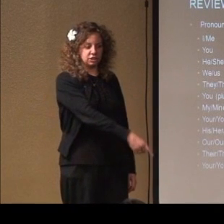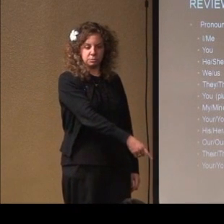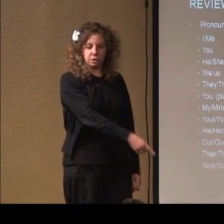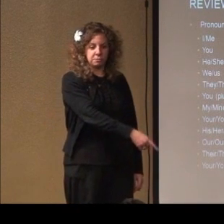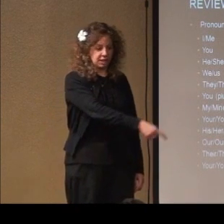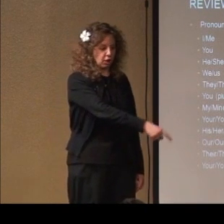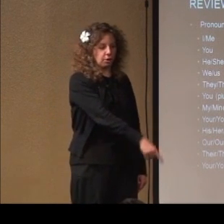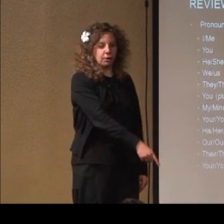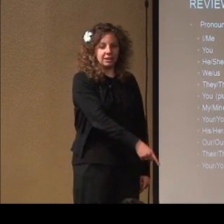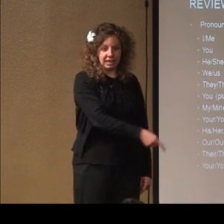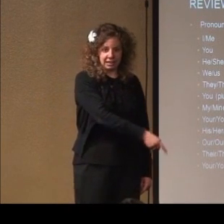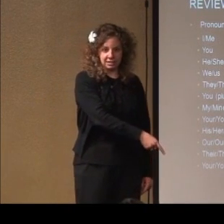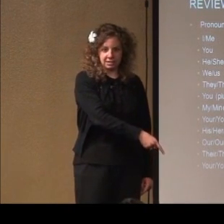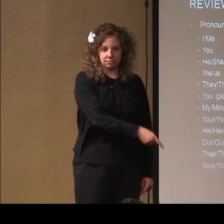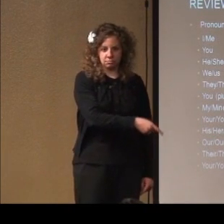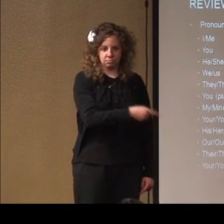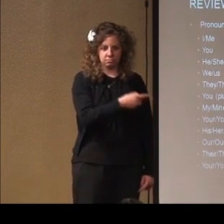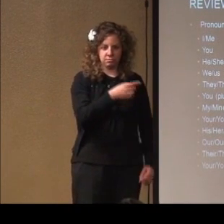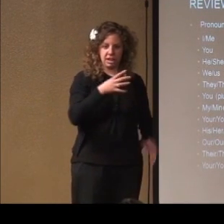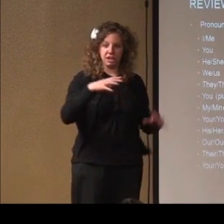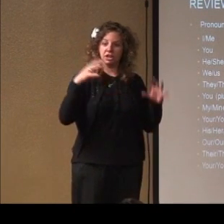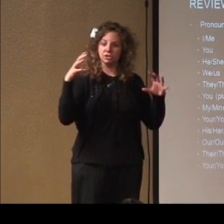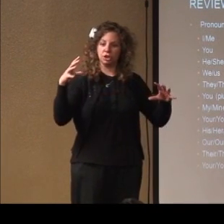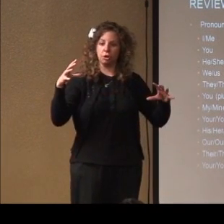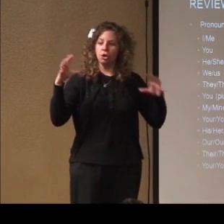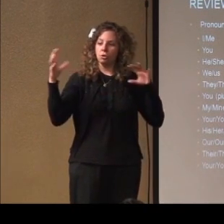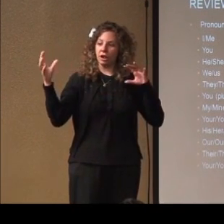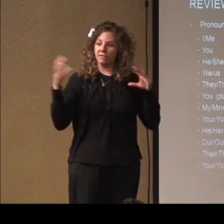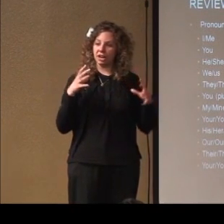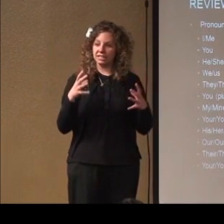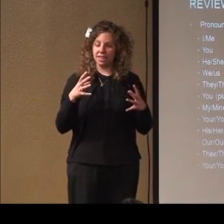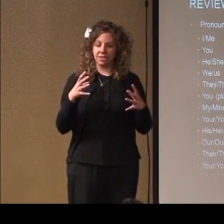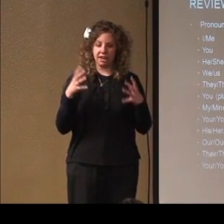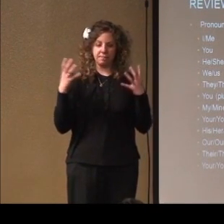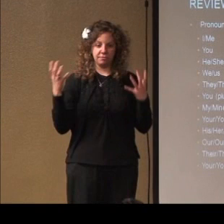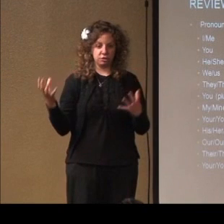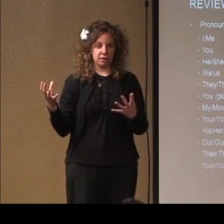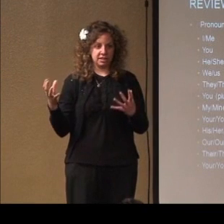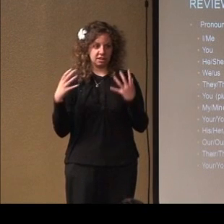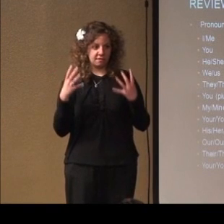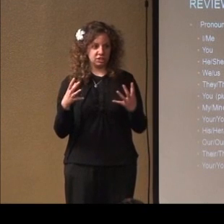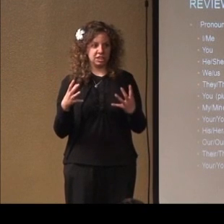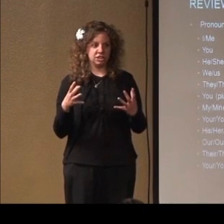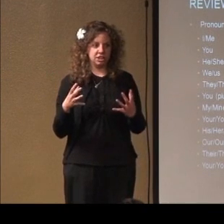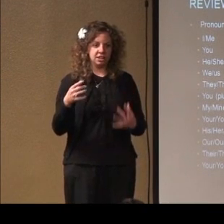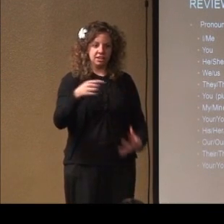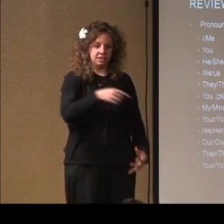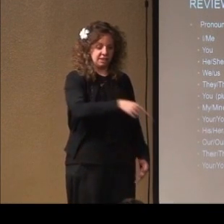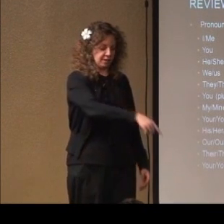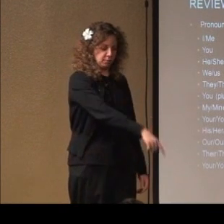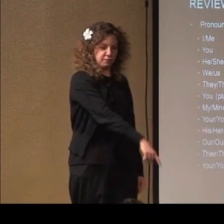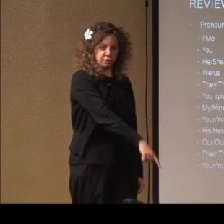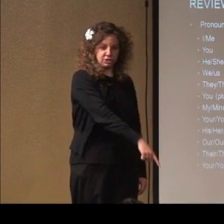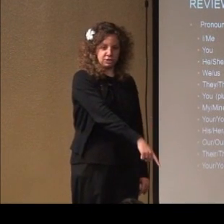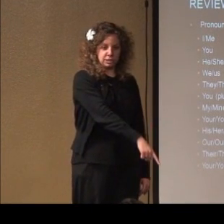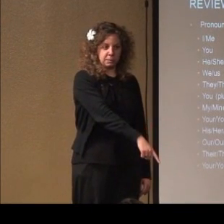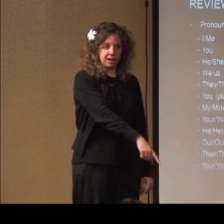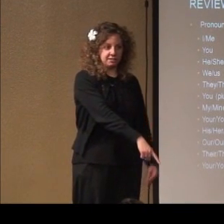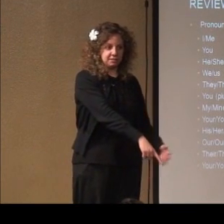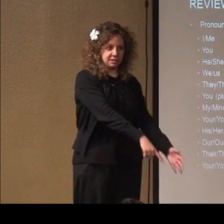just point and be like, oh, it, okay? And so wherever I set that up for the rest of the conversation, then if I refer to this spot, this